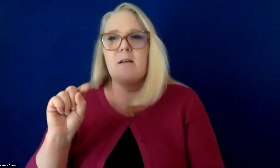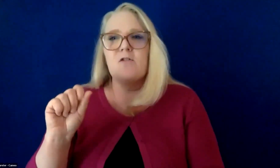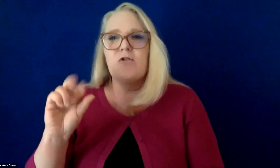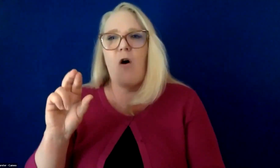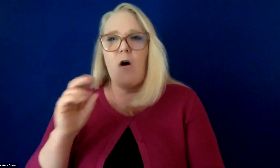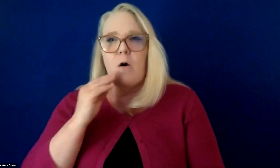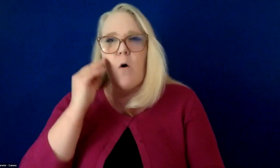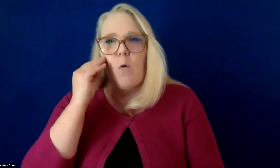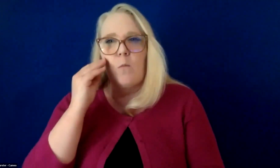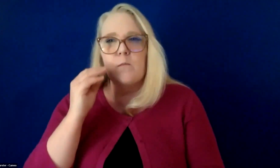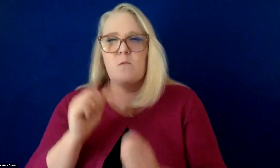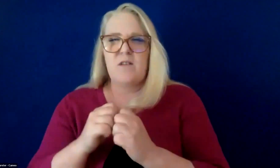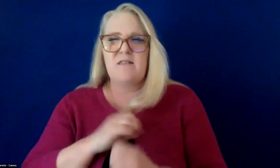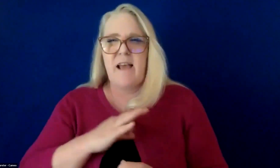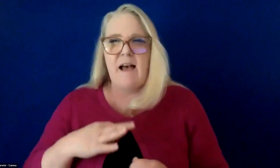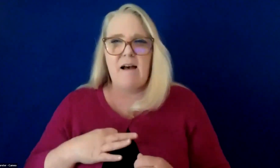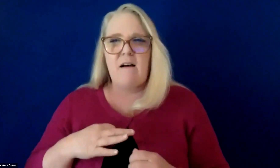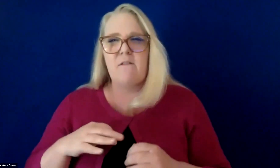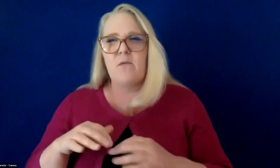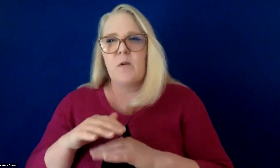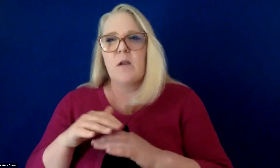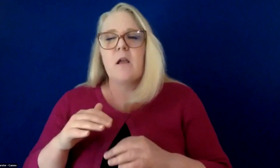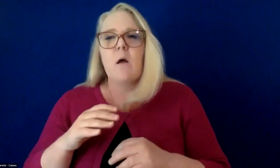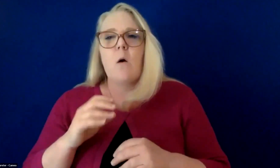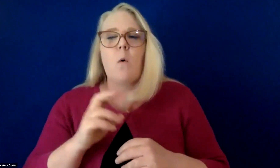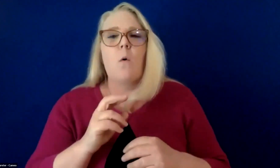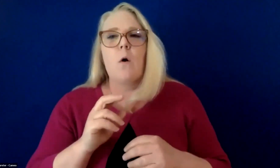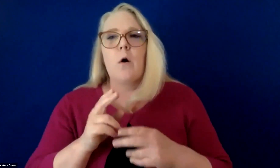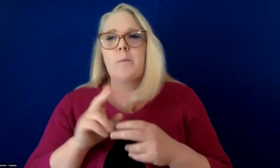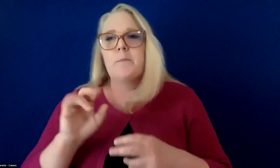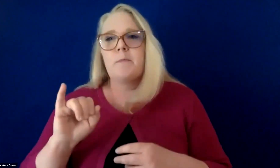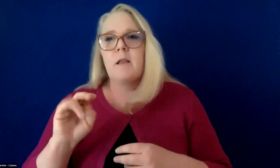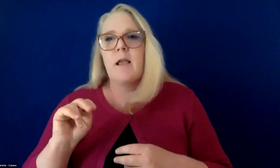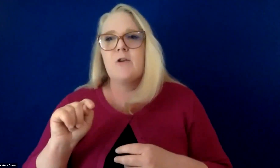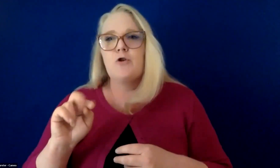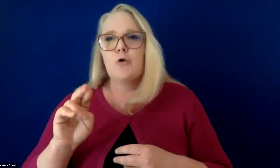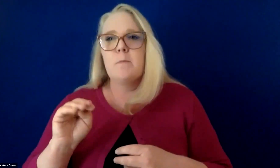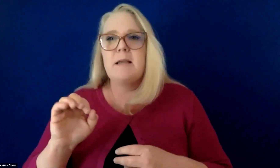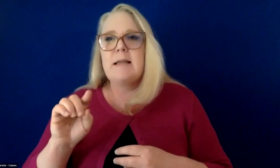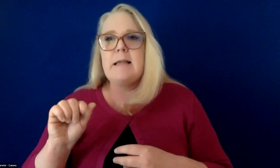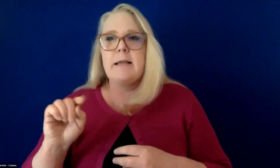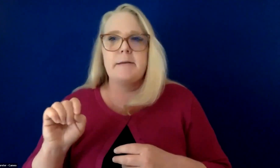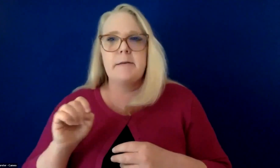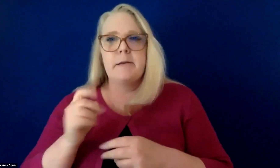around them, or like the new intermediate care facilities that they were looking at putting there